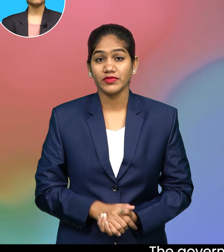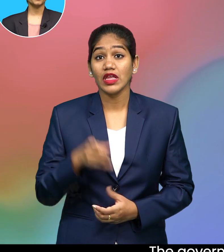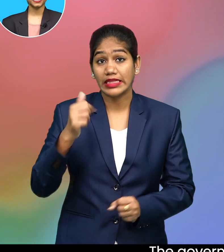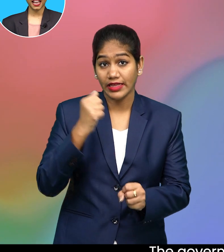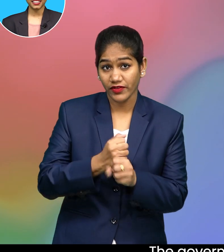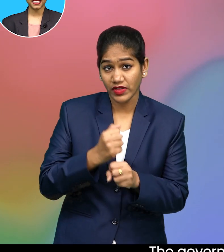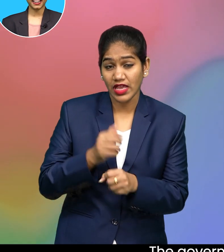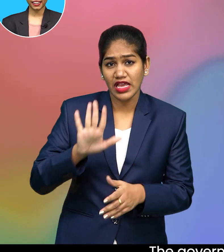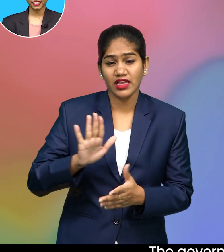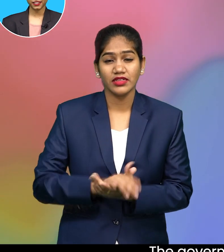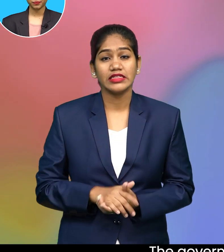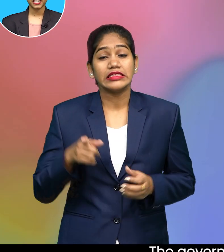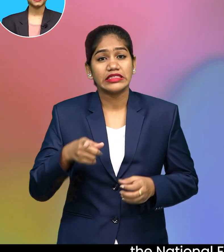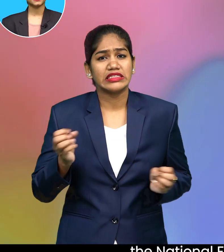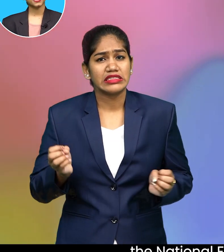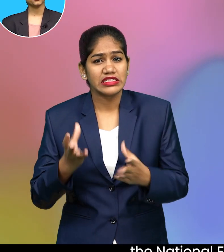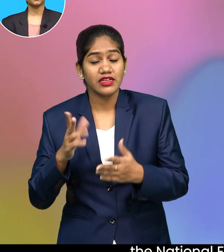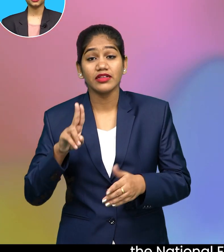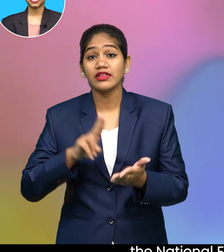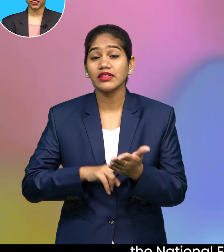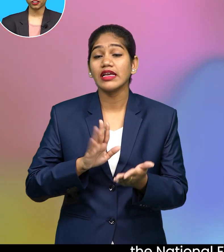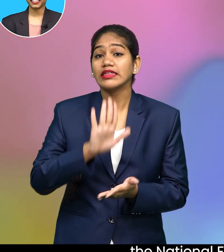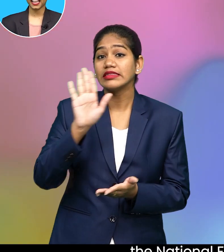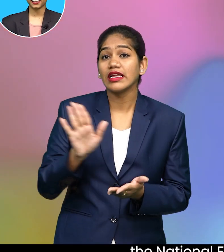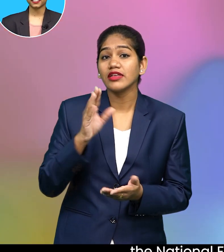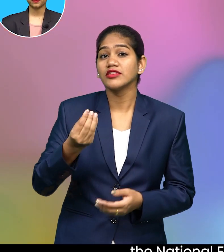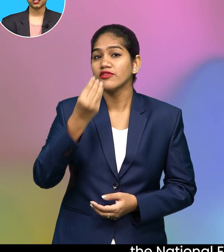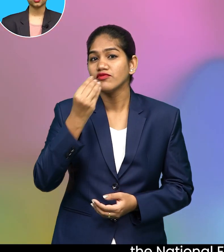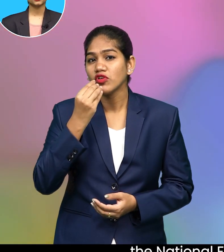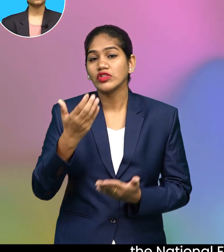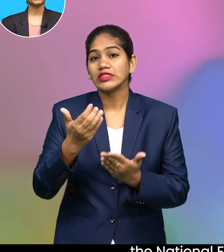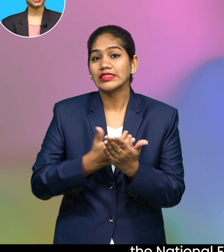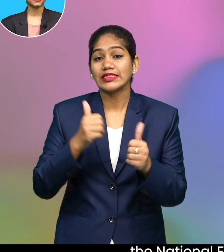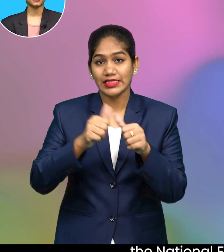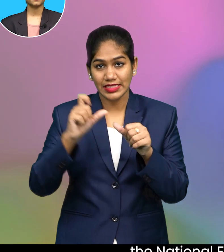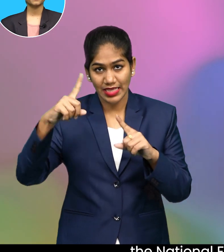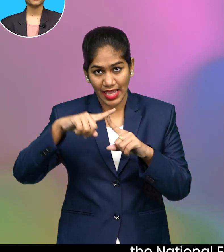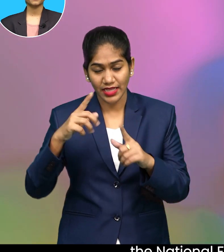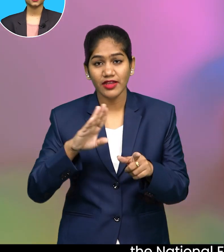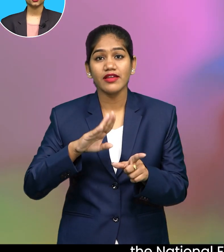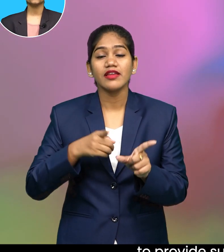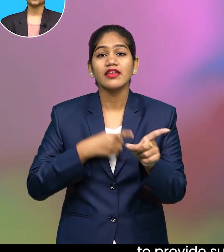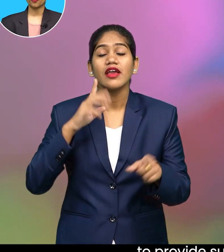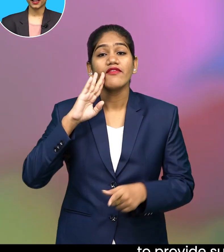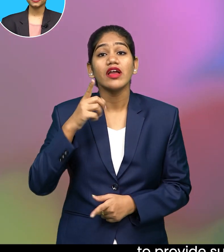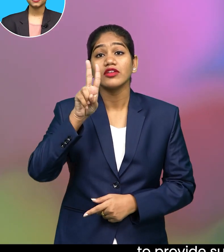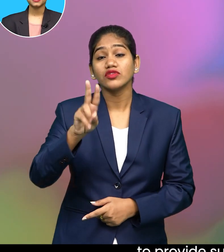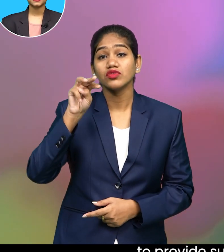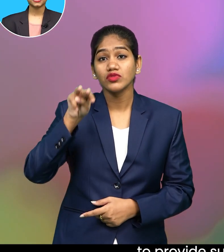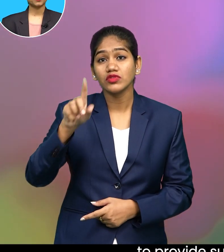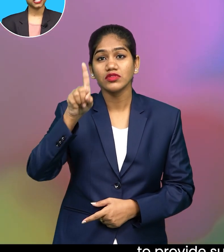The government has enacted the National Food Security Act 2013 to